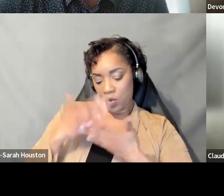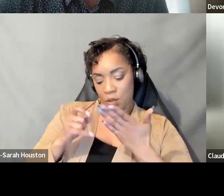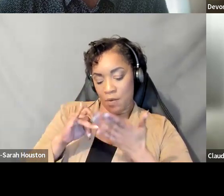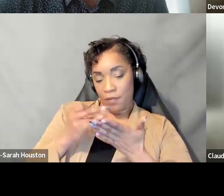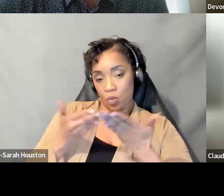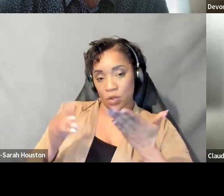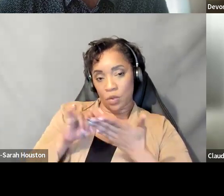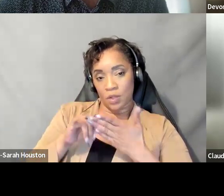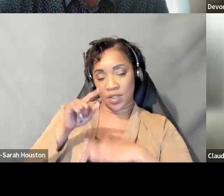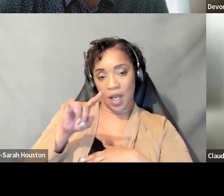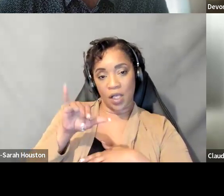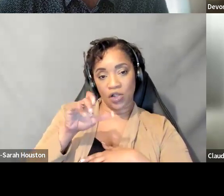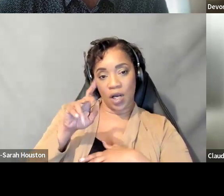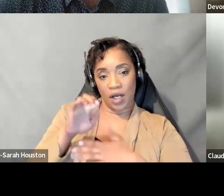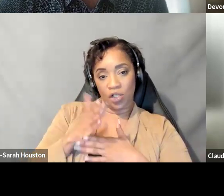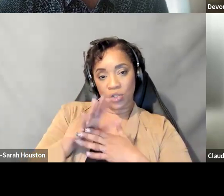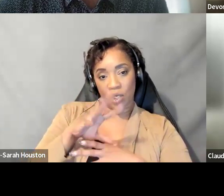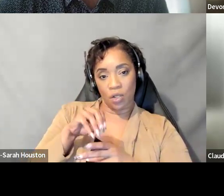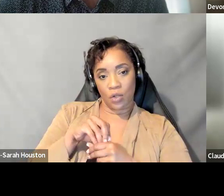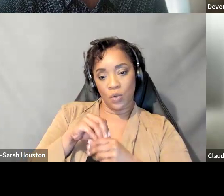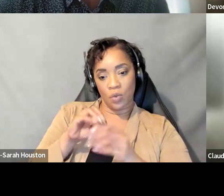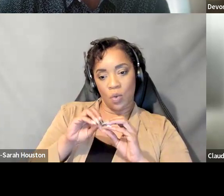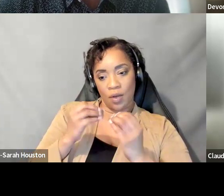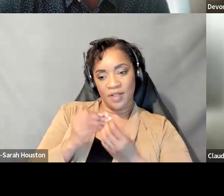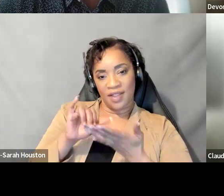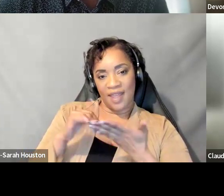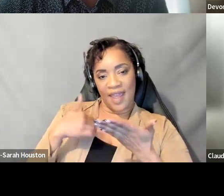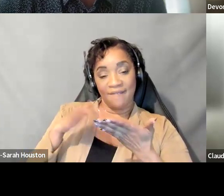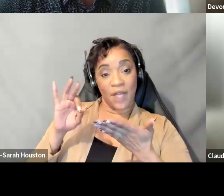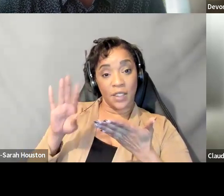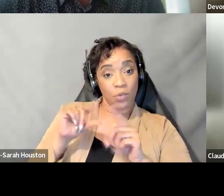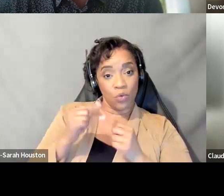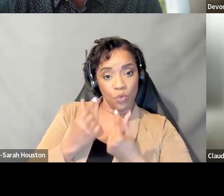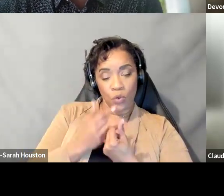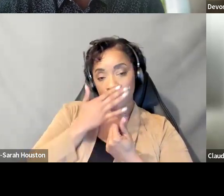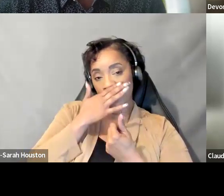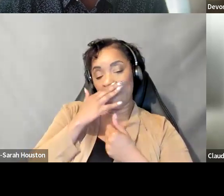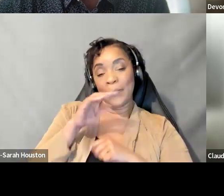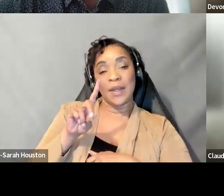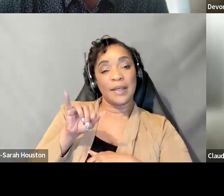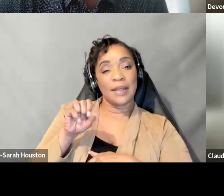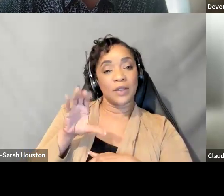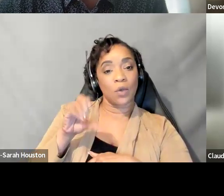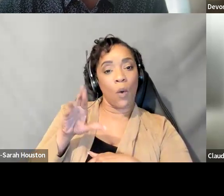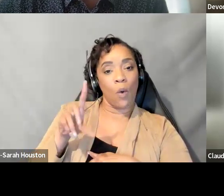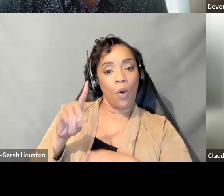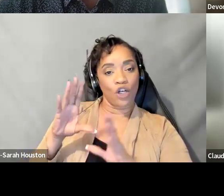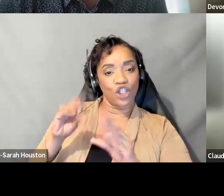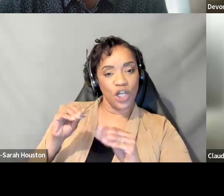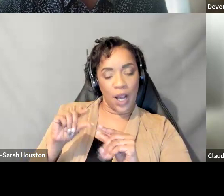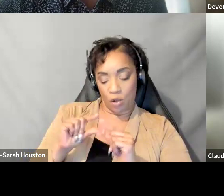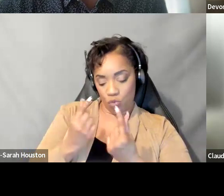that Jackie shared includes organizations that have Facebook groups, Discord chat groups, and